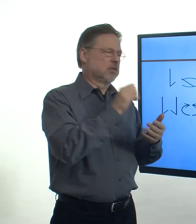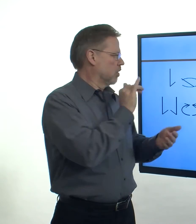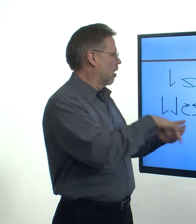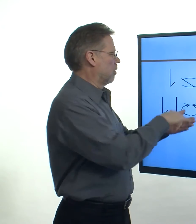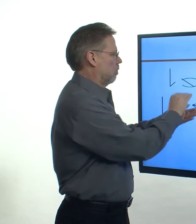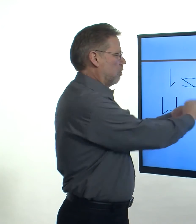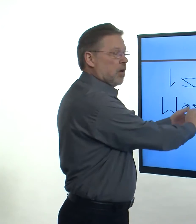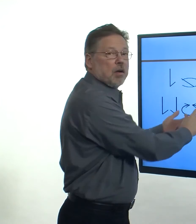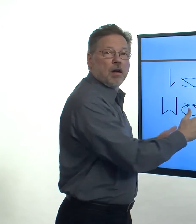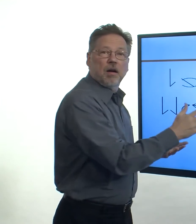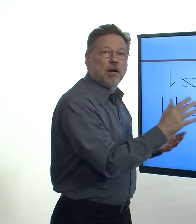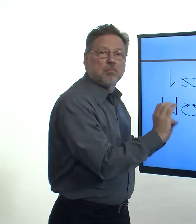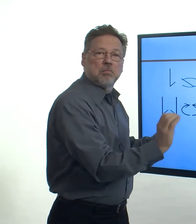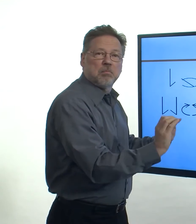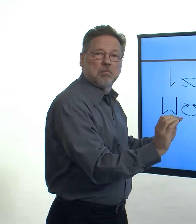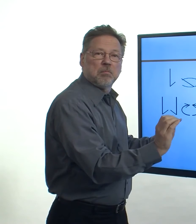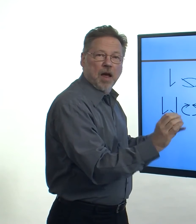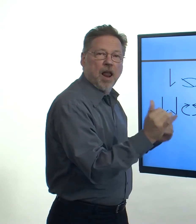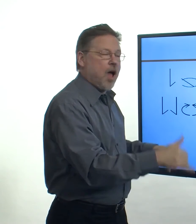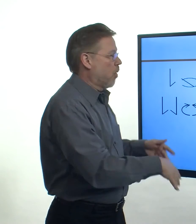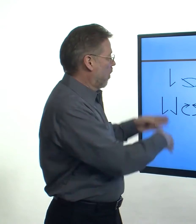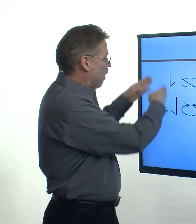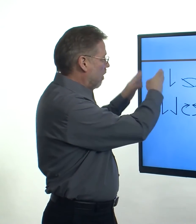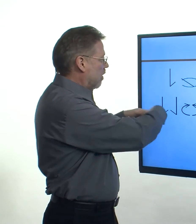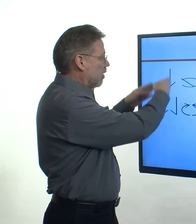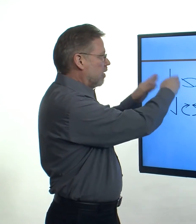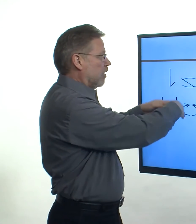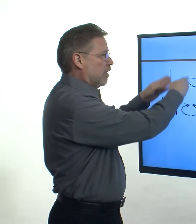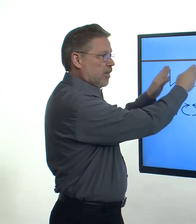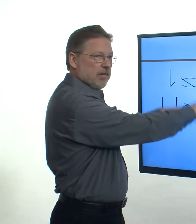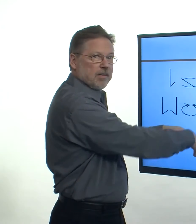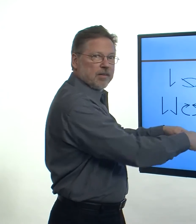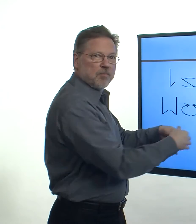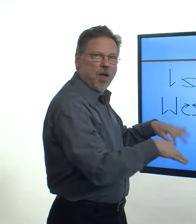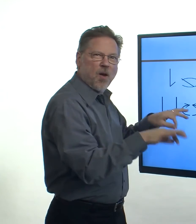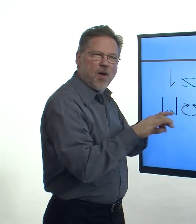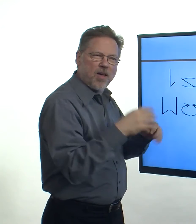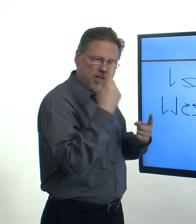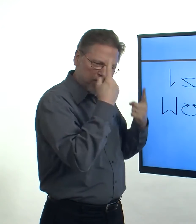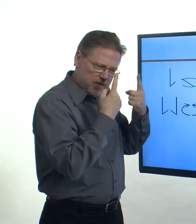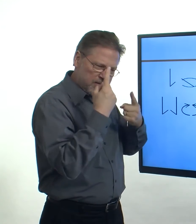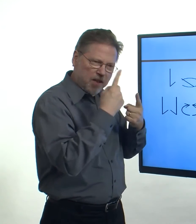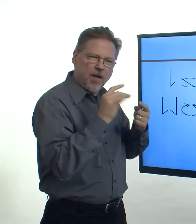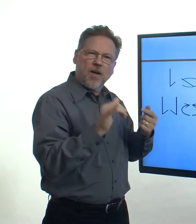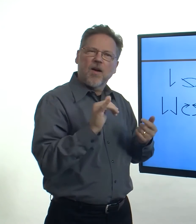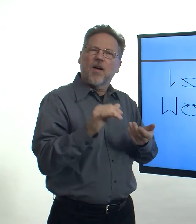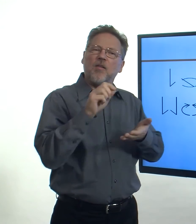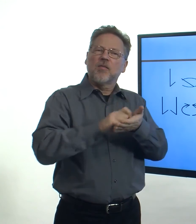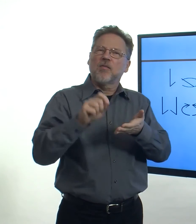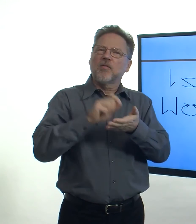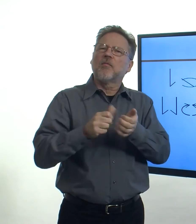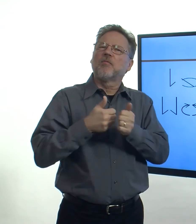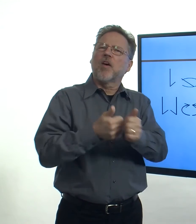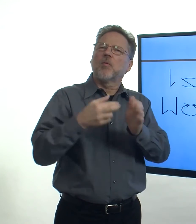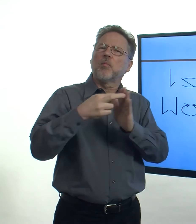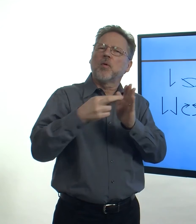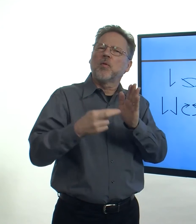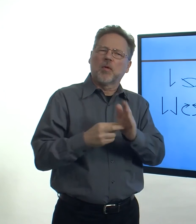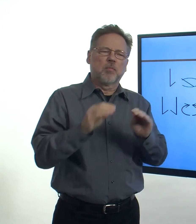That's why this slot has no filler. It's a null feature. Now, the order of this template is important because if you think about it, these